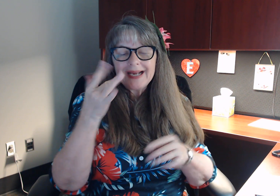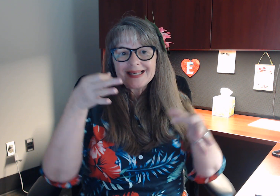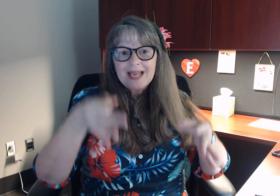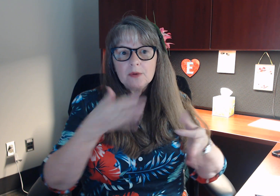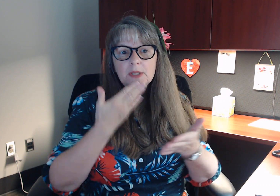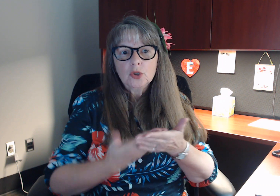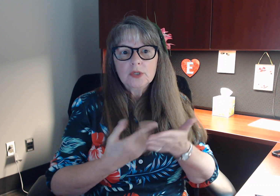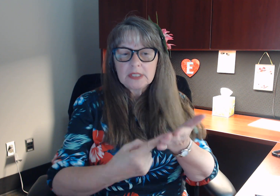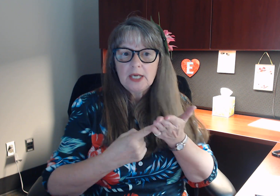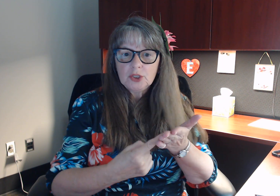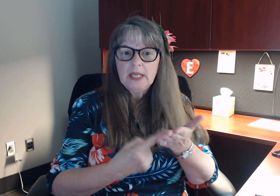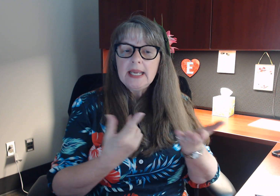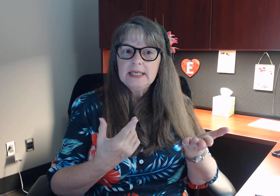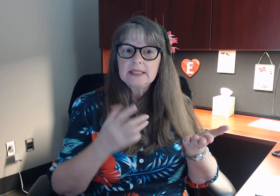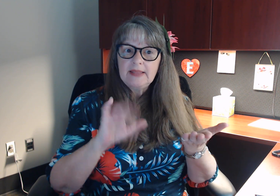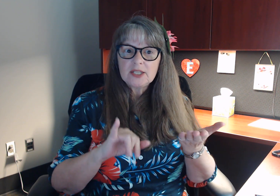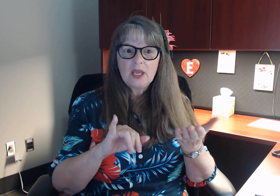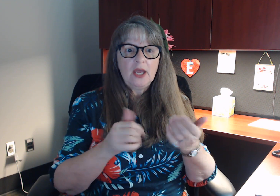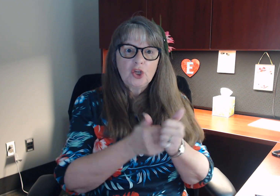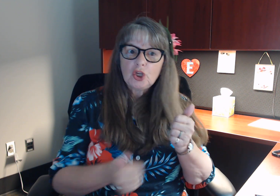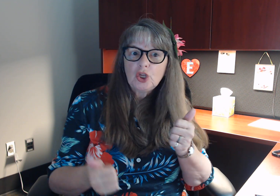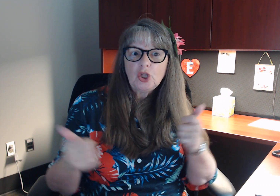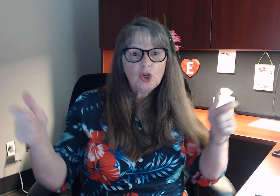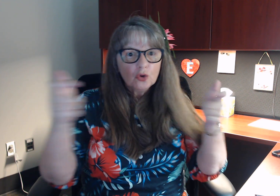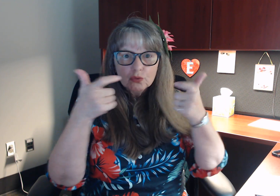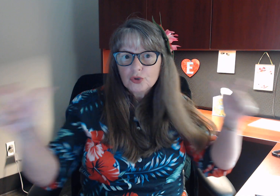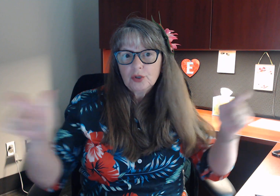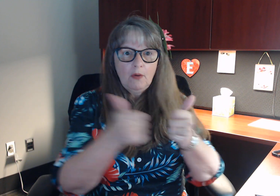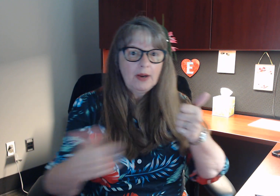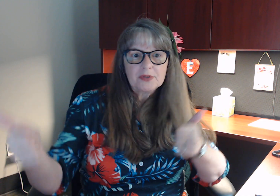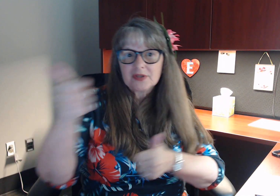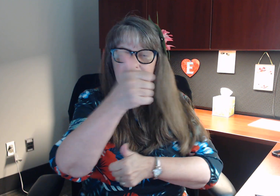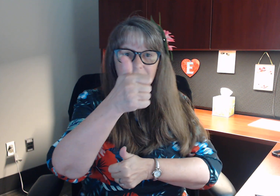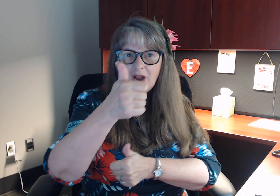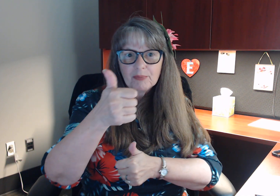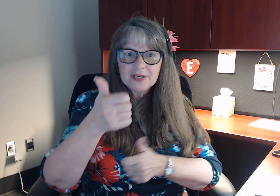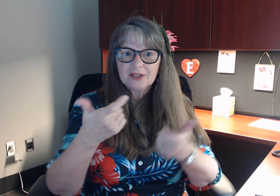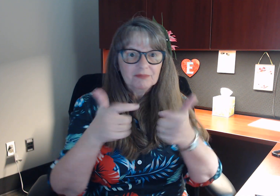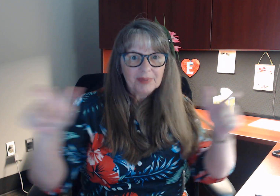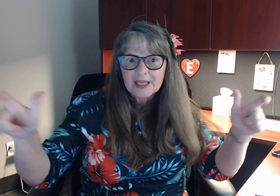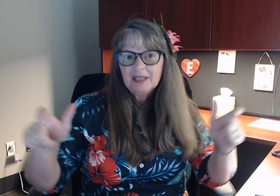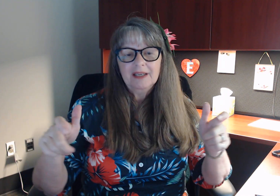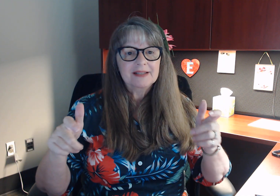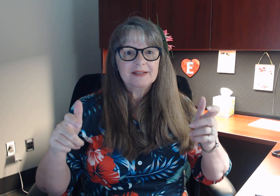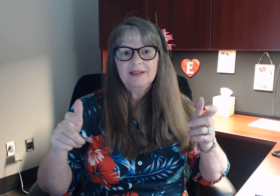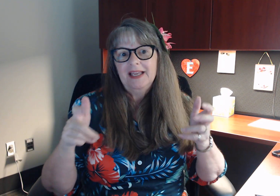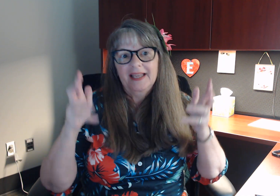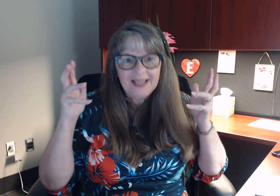decided it'd be a good discussion is that's a huge, or I was going to say top reason, big, it's